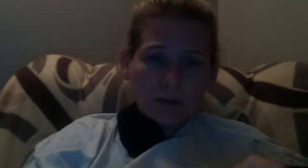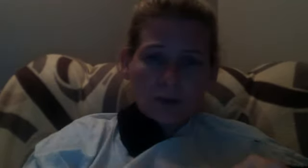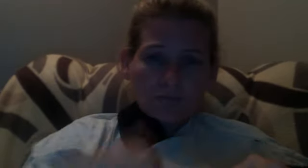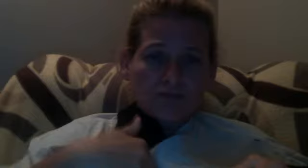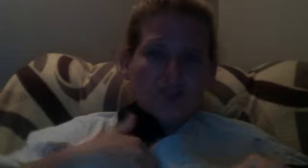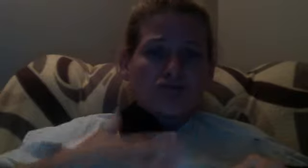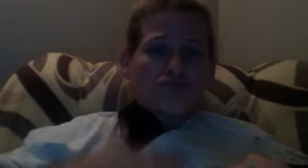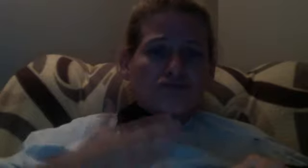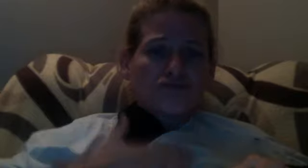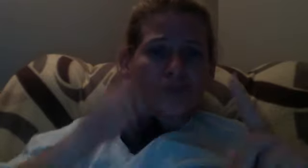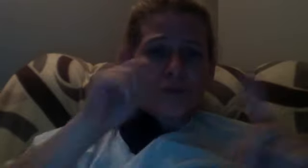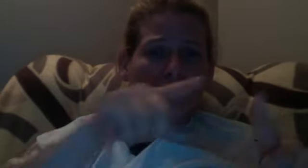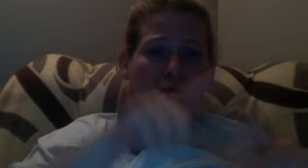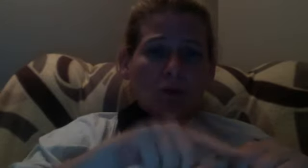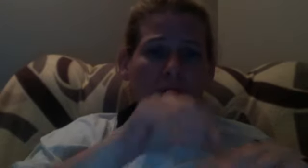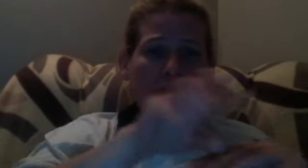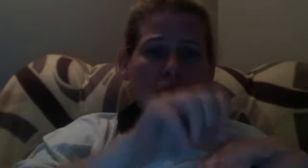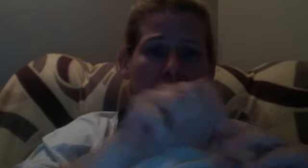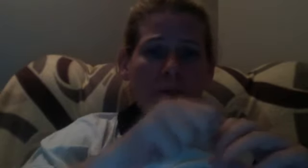riding circles around you. Did you not have toys when you were a kid?